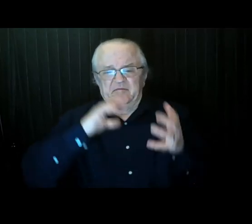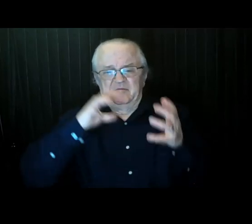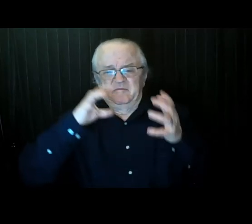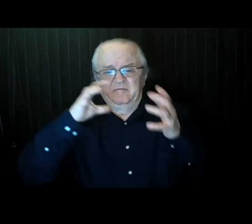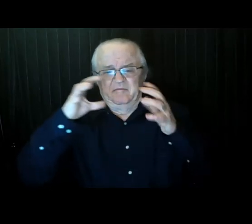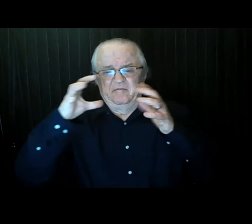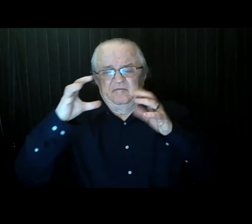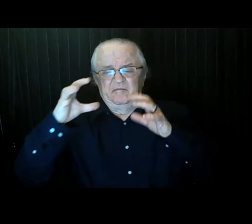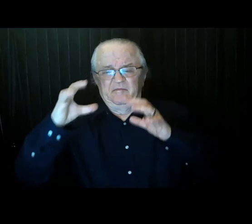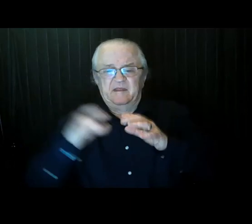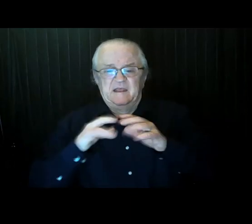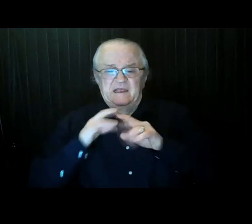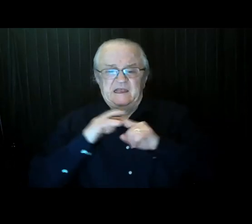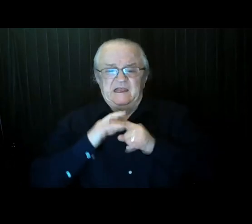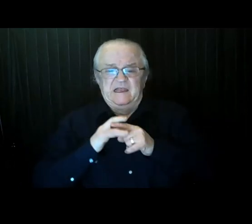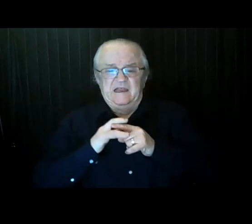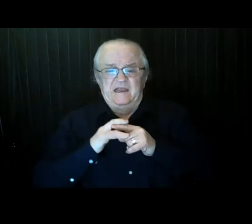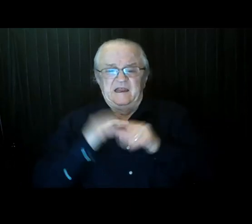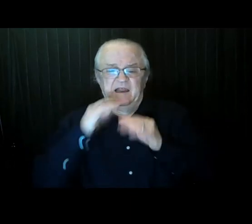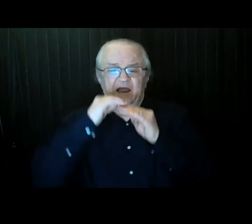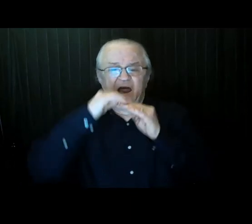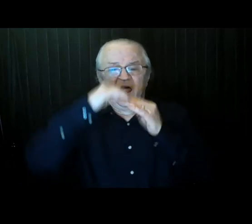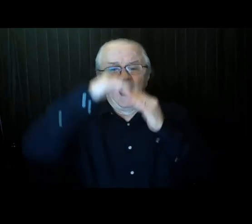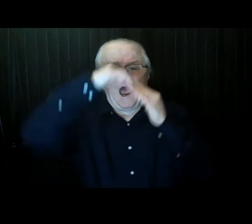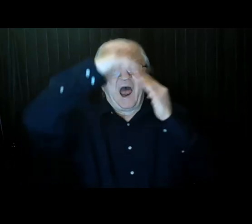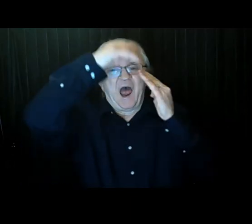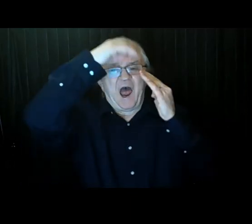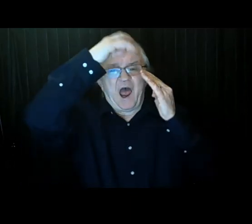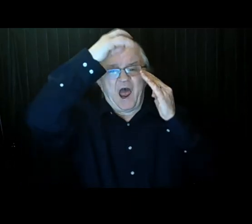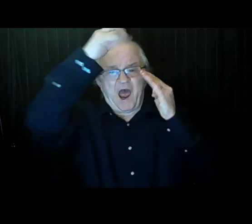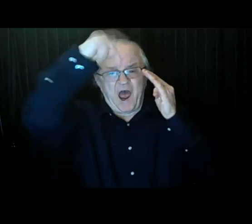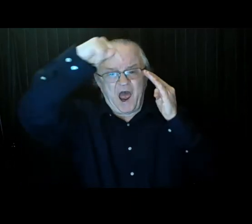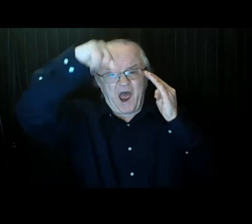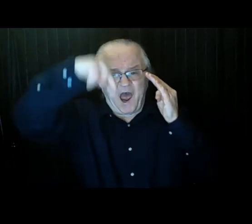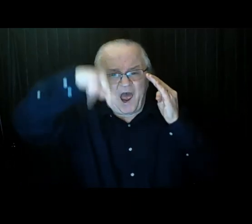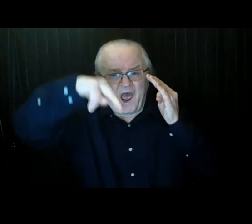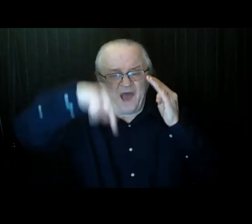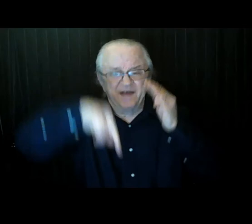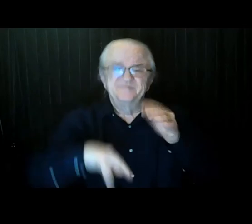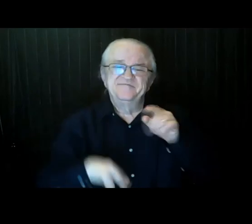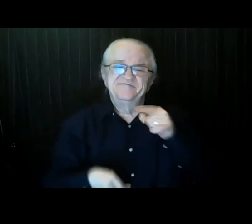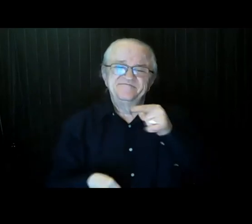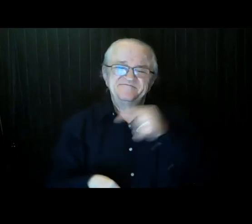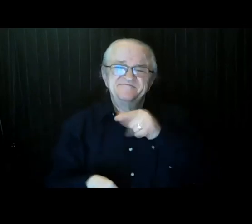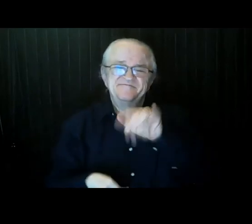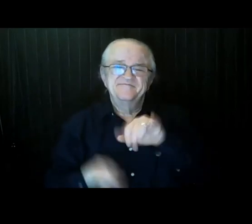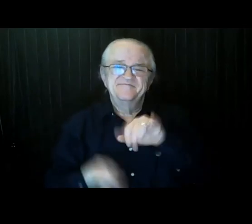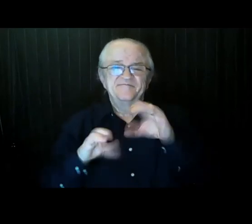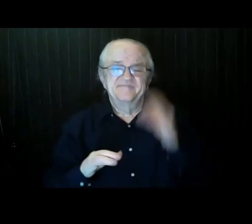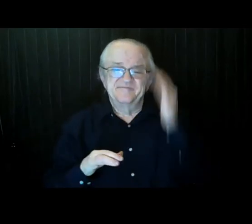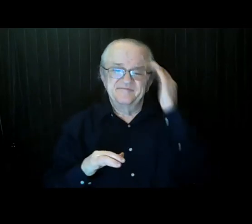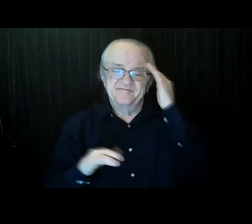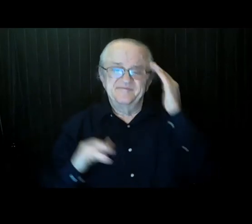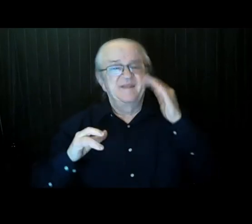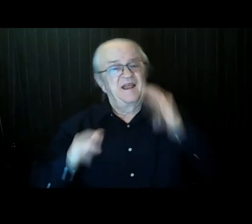and bless his little heart, he headed straight for the ground. Cause he's one of those who knows that life is just a leap of